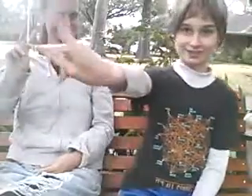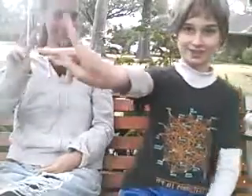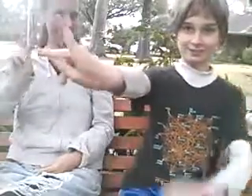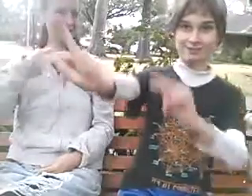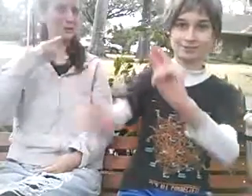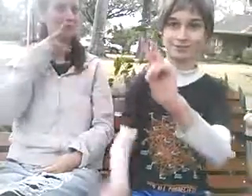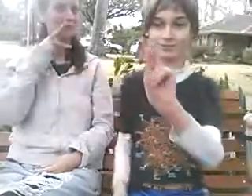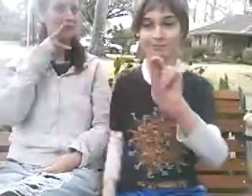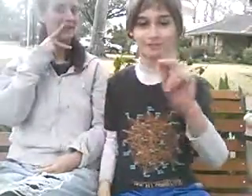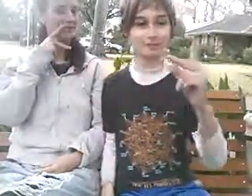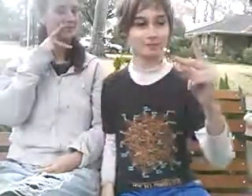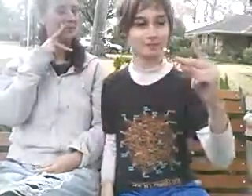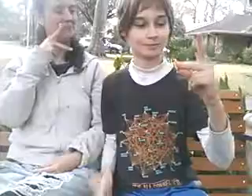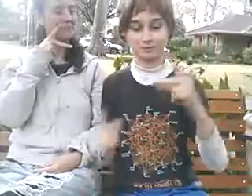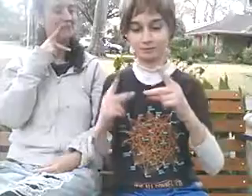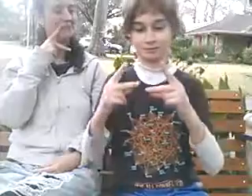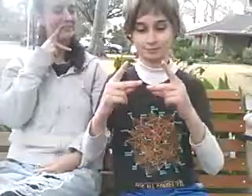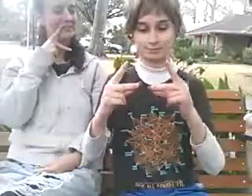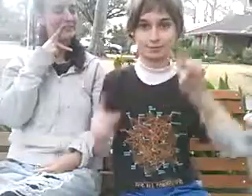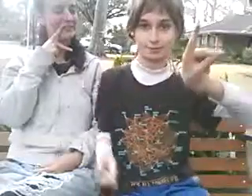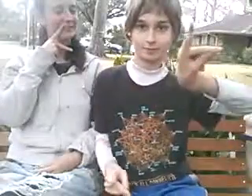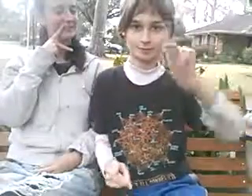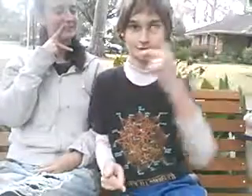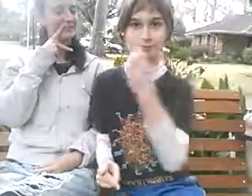yeah. K. And just like PP, P.